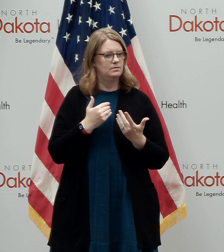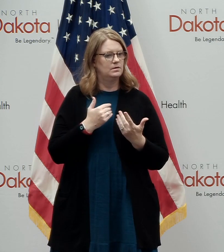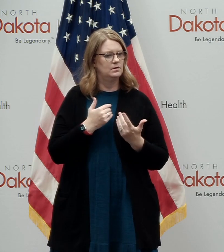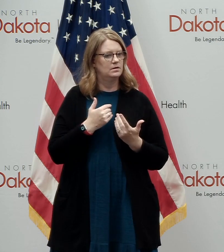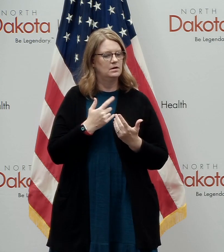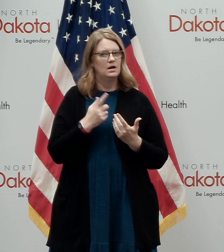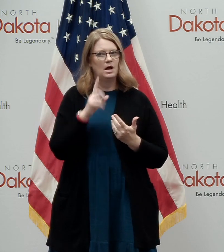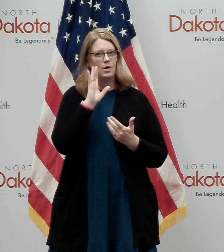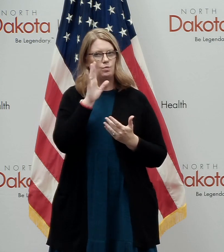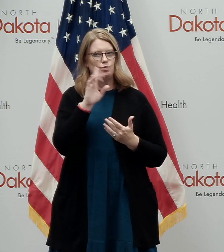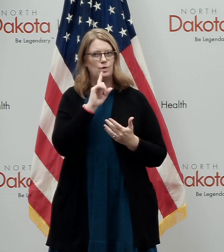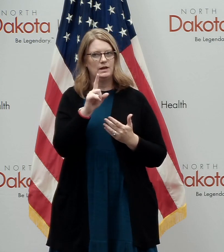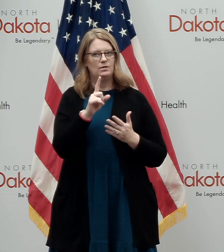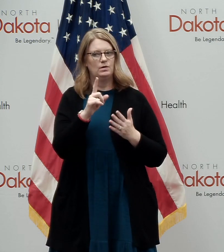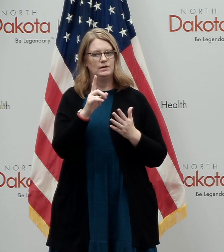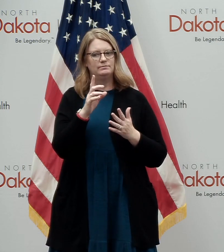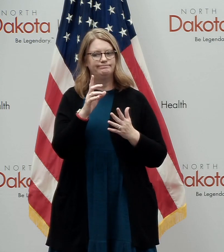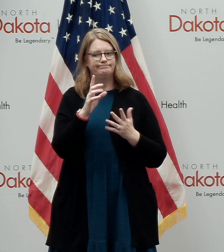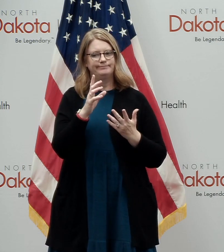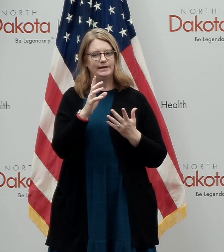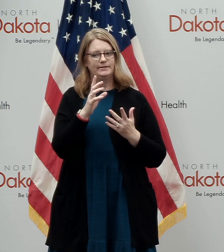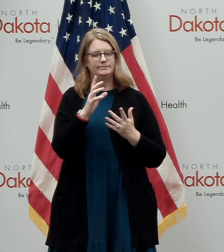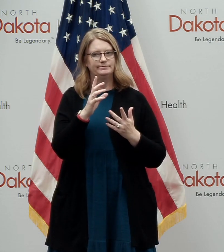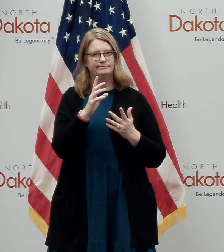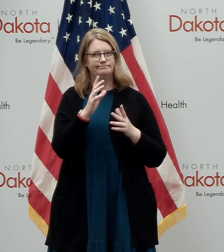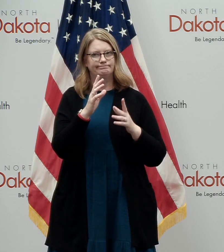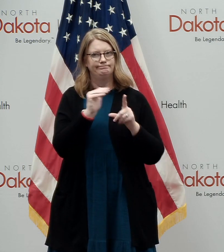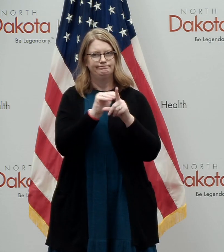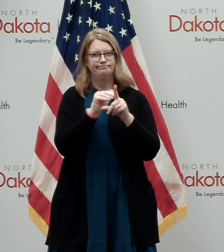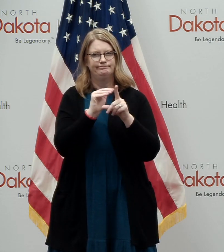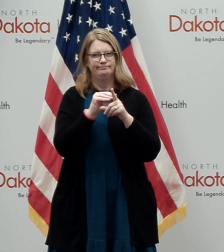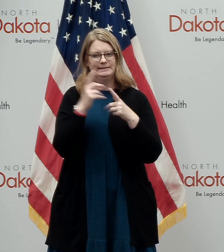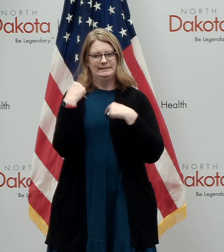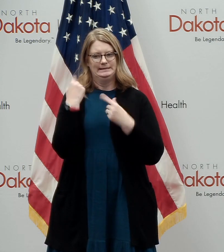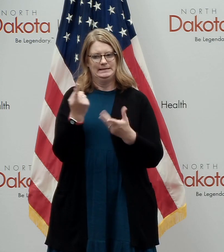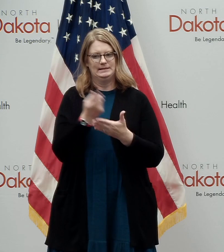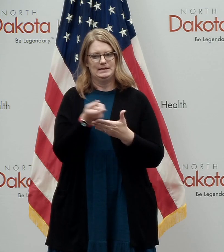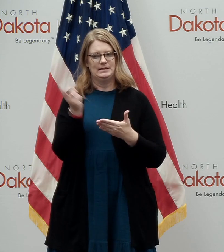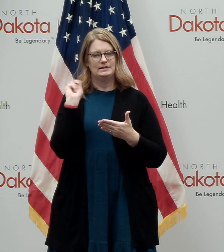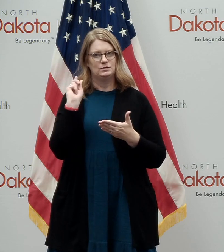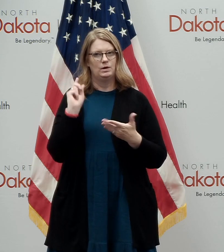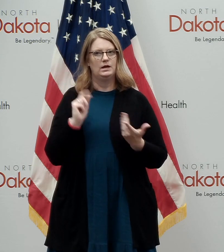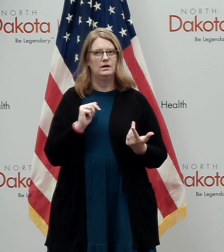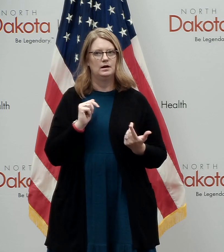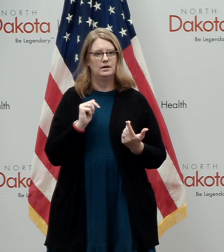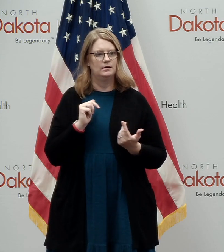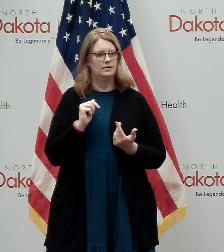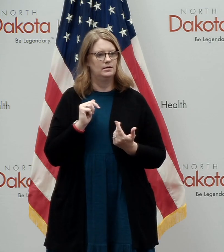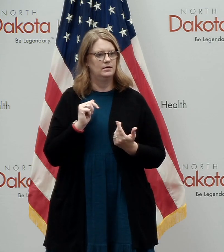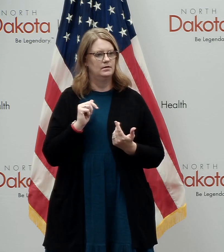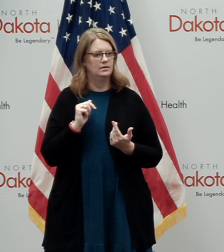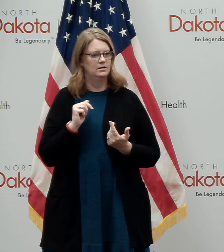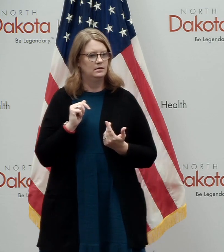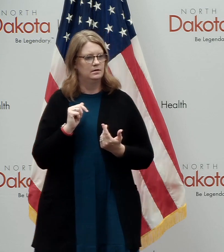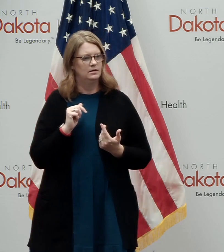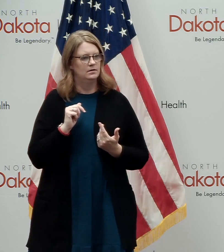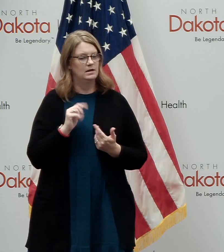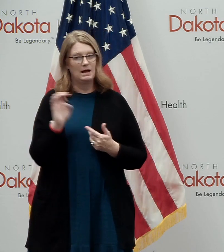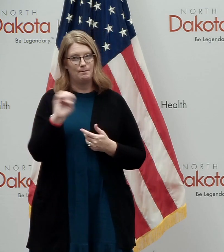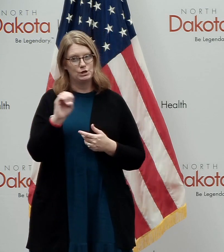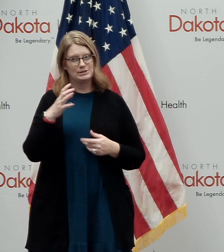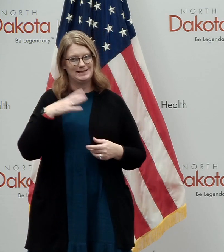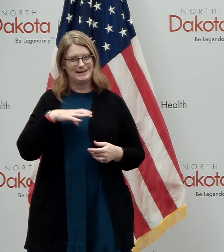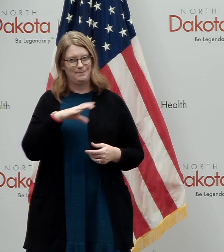would just highlight that since last week, it's gone through the